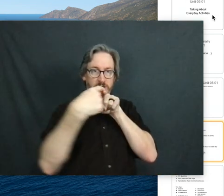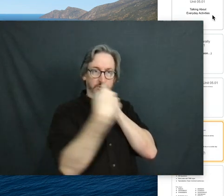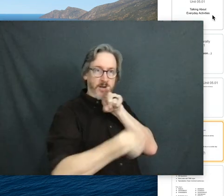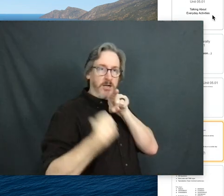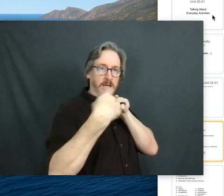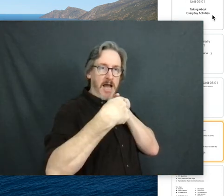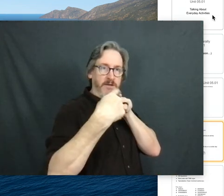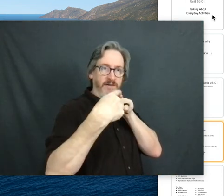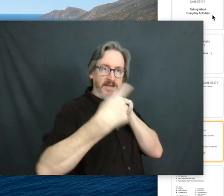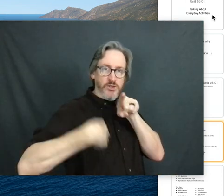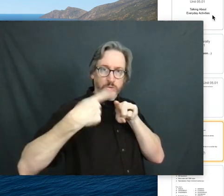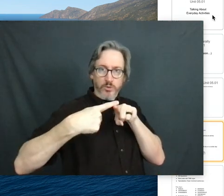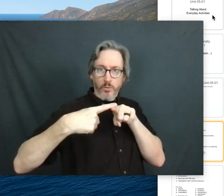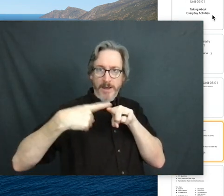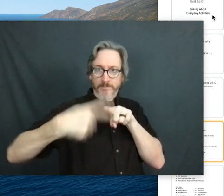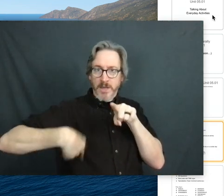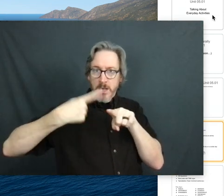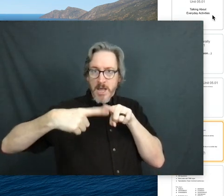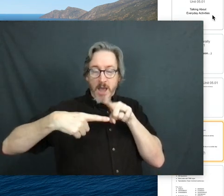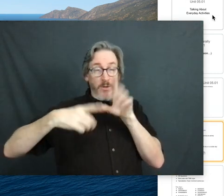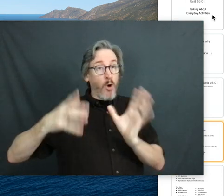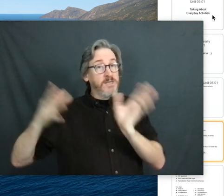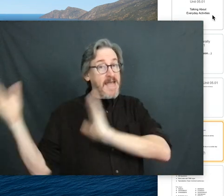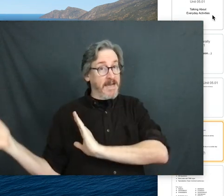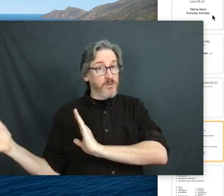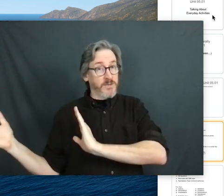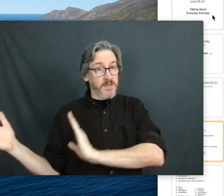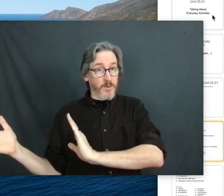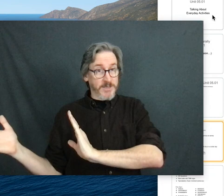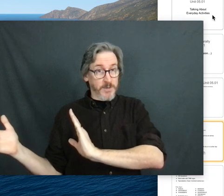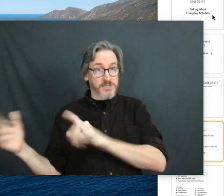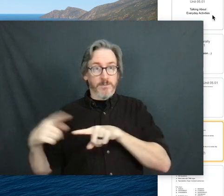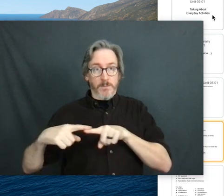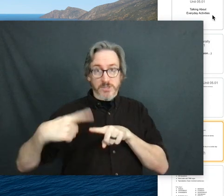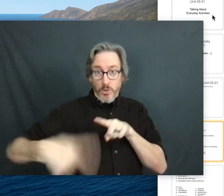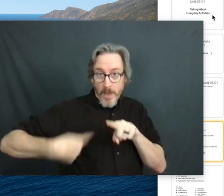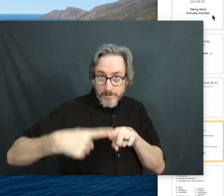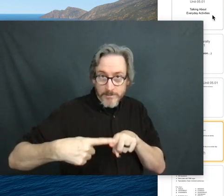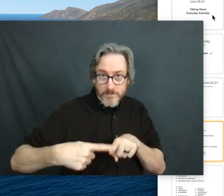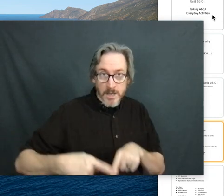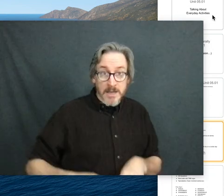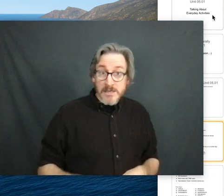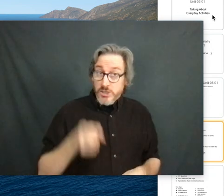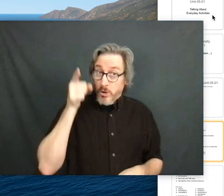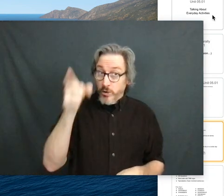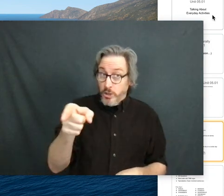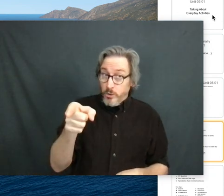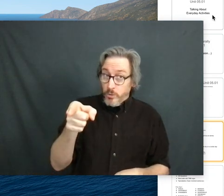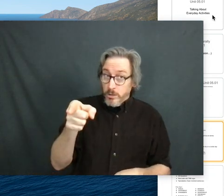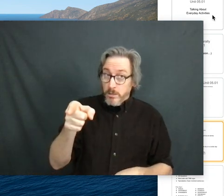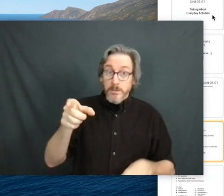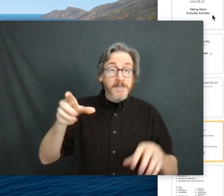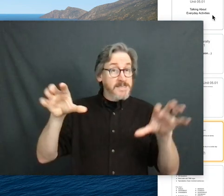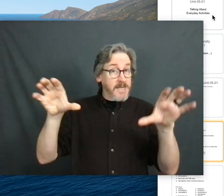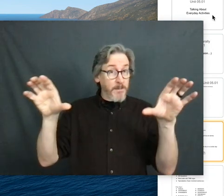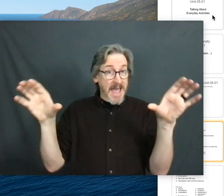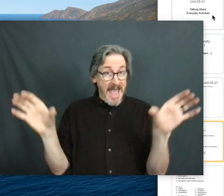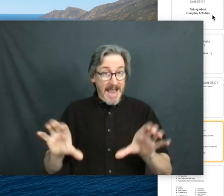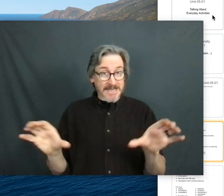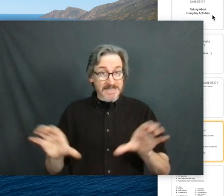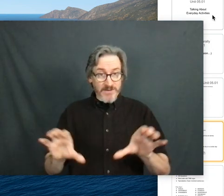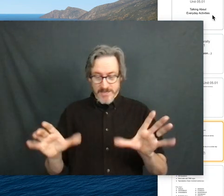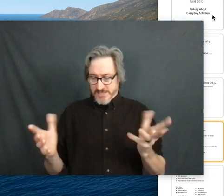it's like you're drawing a clock face, when. And we always end with a WH question, remember? So when. So you,